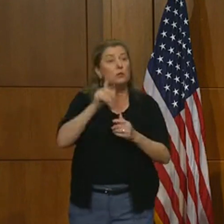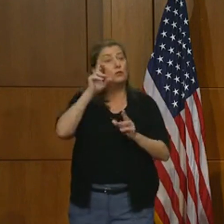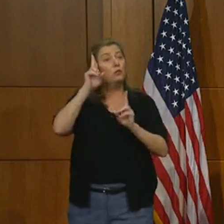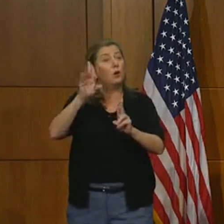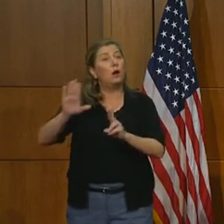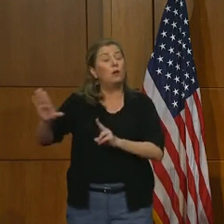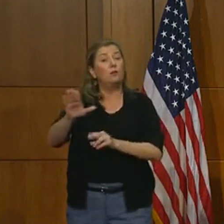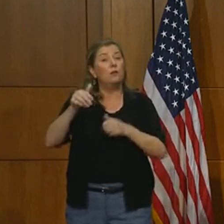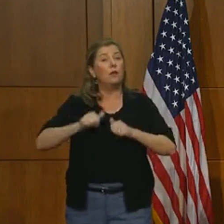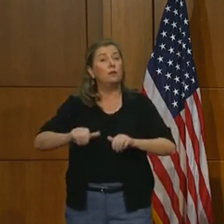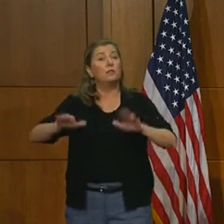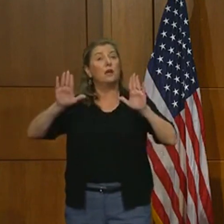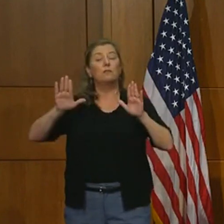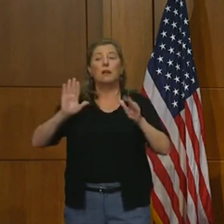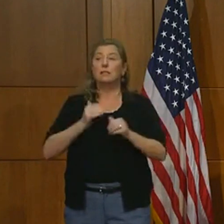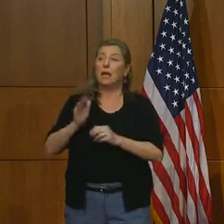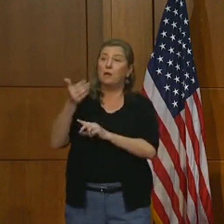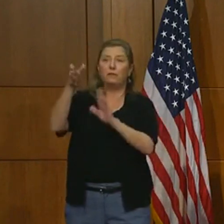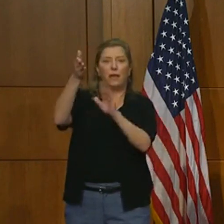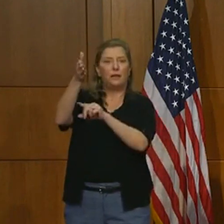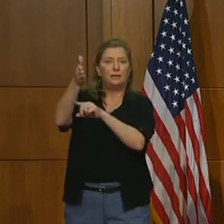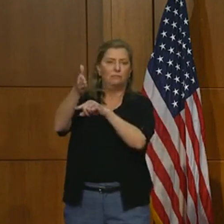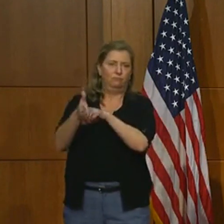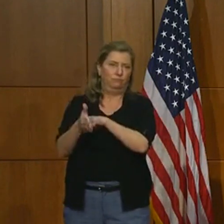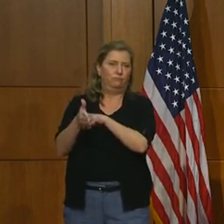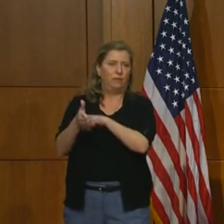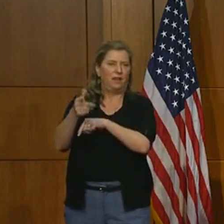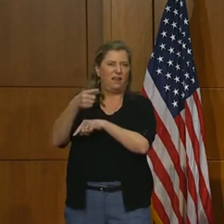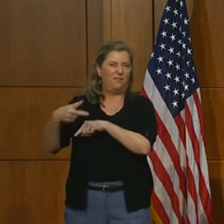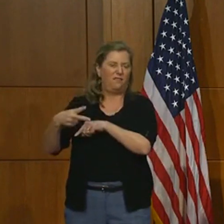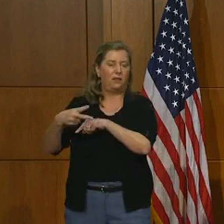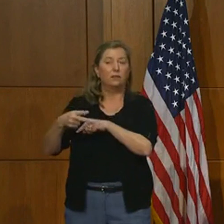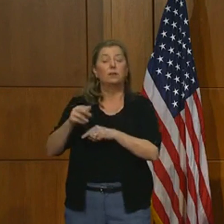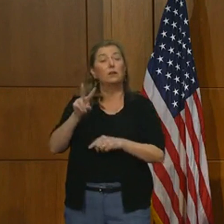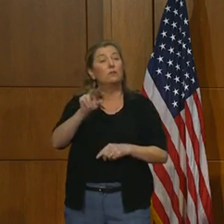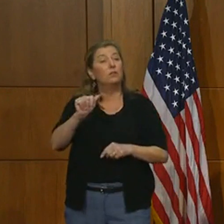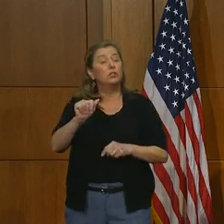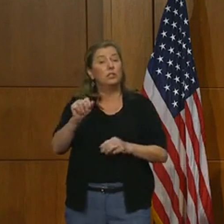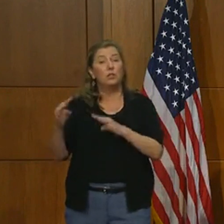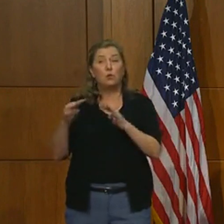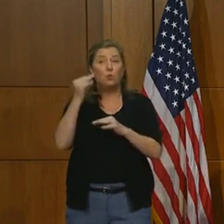their sacrifices. The Virginia War Memorial holds a